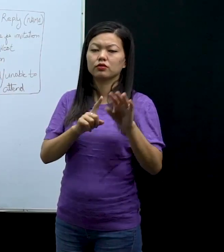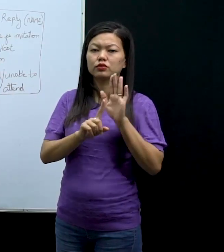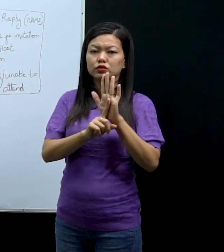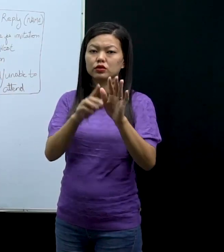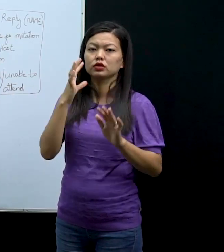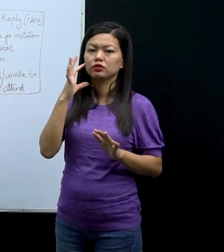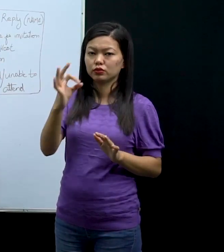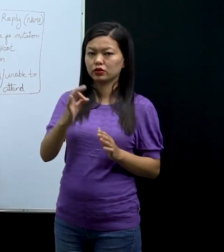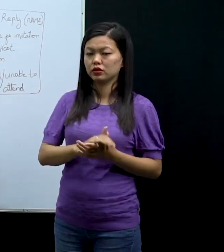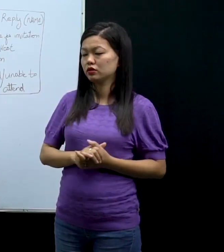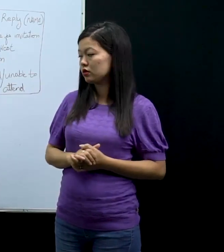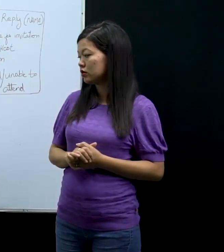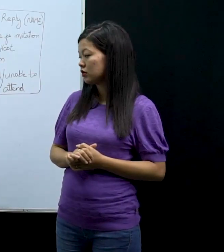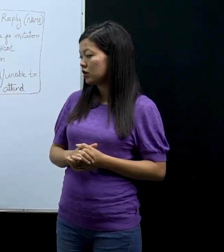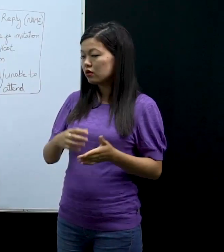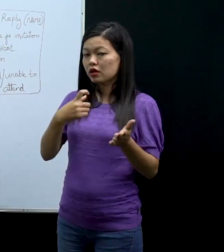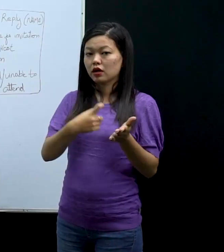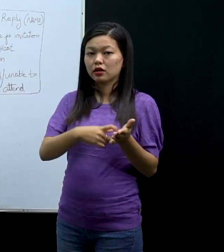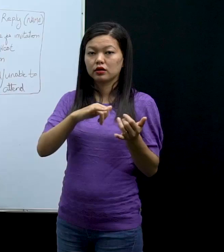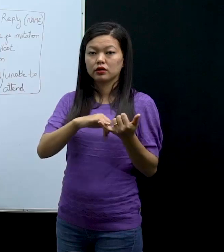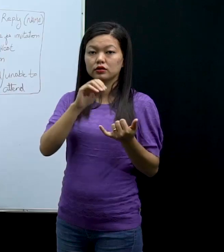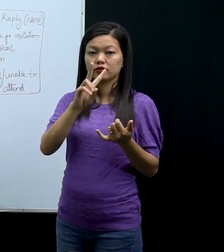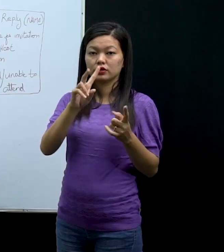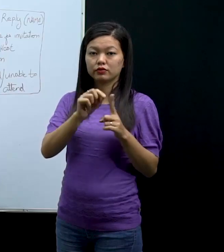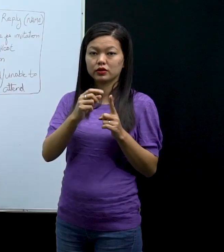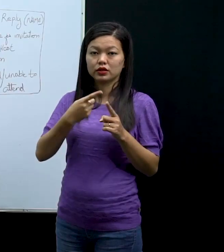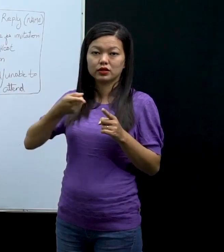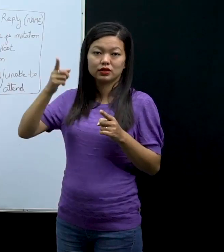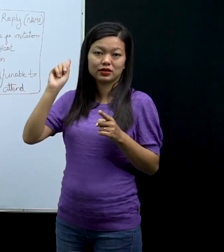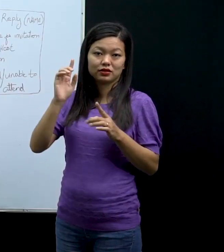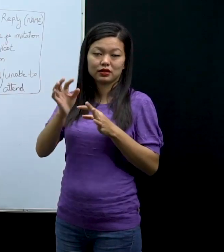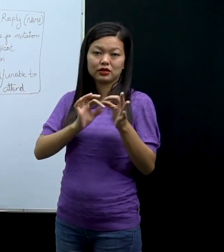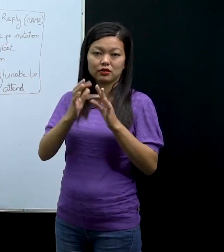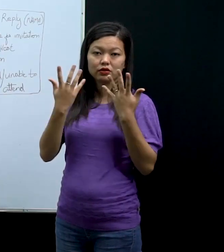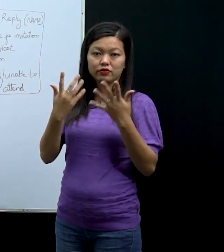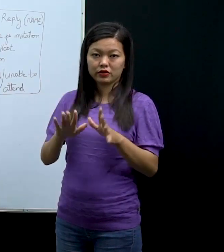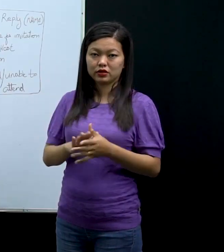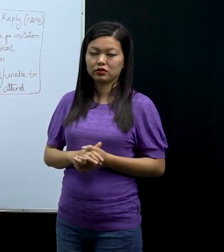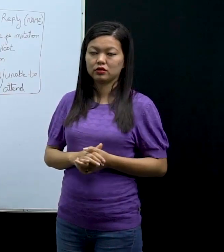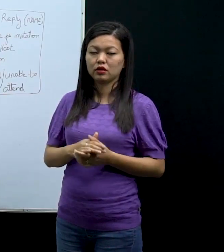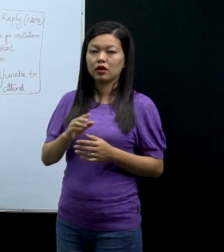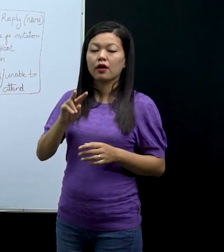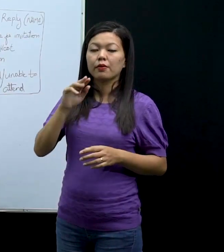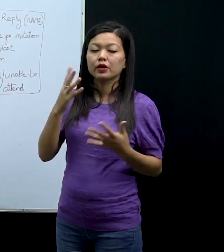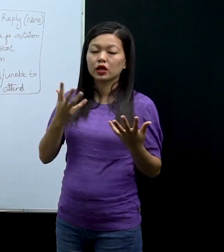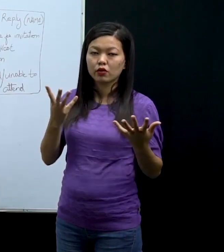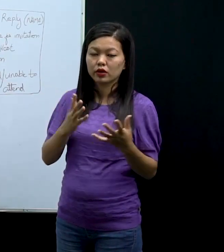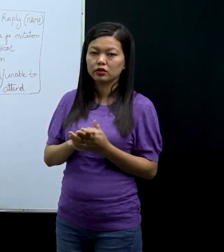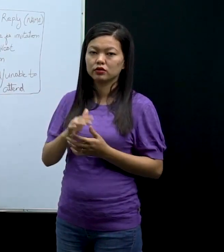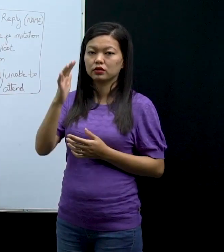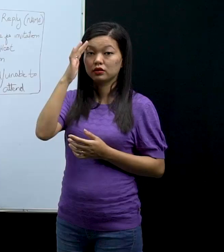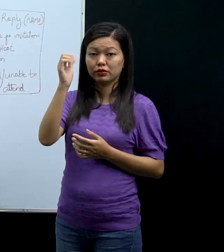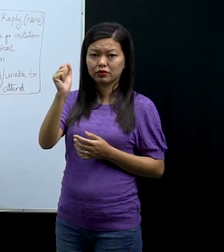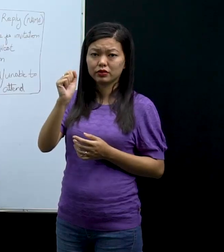the writing. And RSVP, we have discussed this. We will not be dwelling on this. That means to reply back. Reply if you